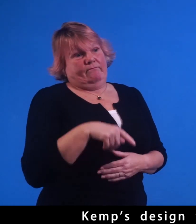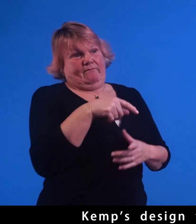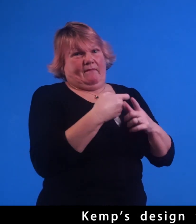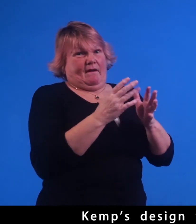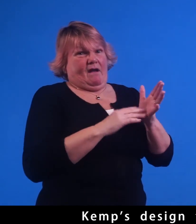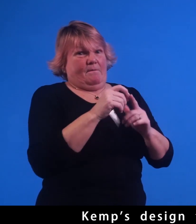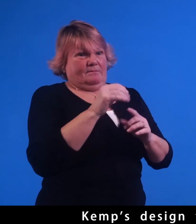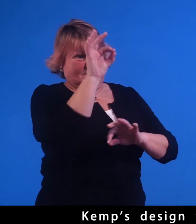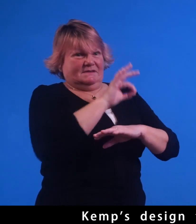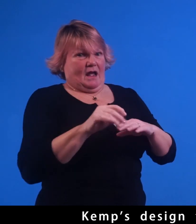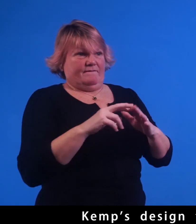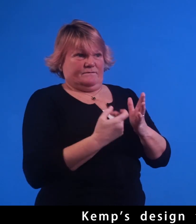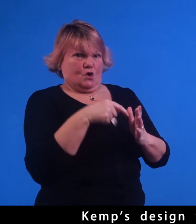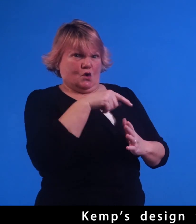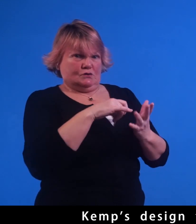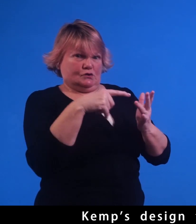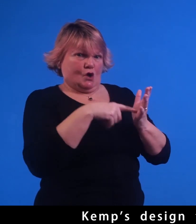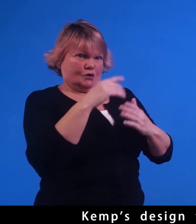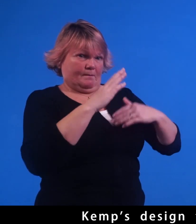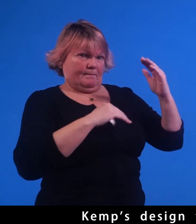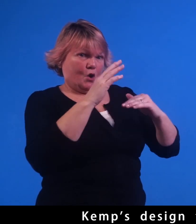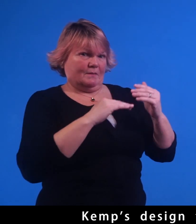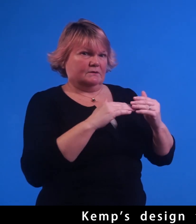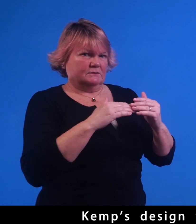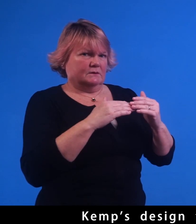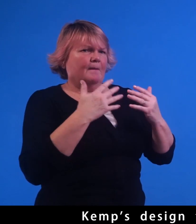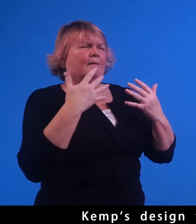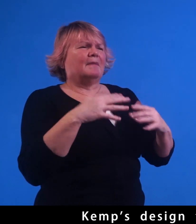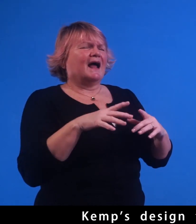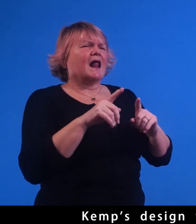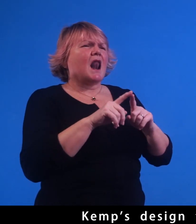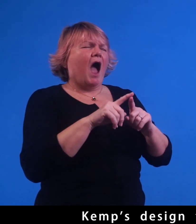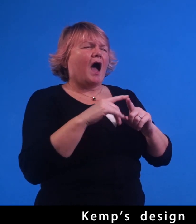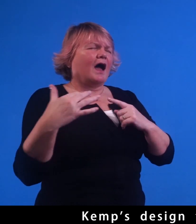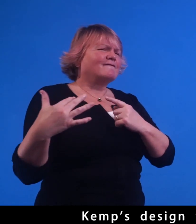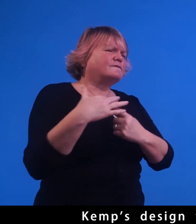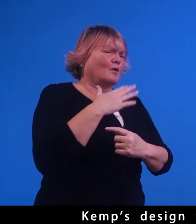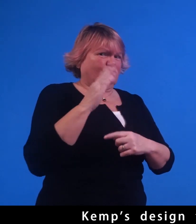Kemp's design for the Scott Monument had been heavily influenced by Melrose Abbey.